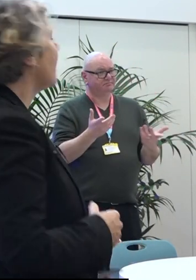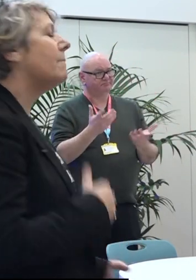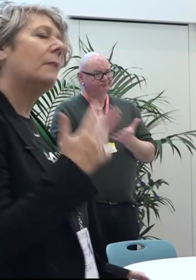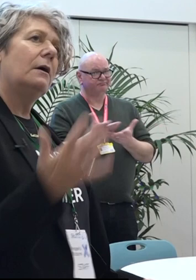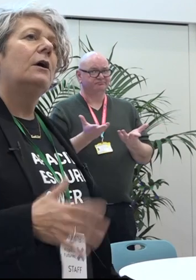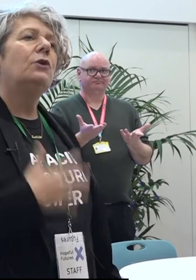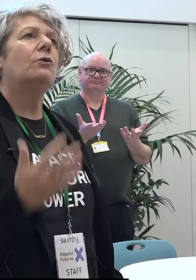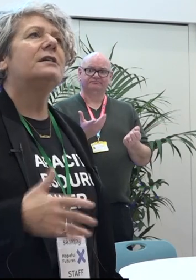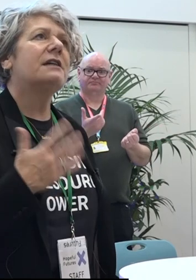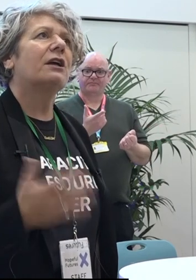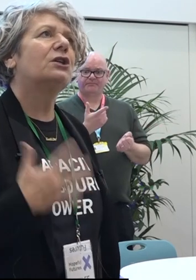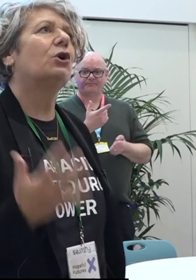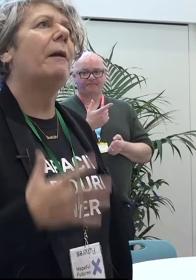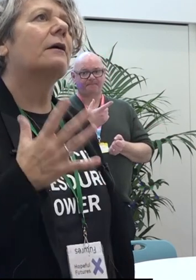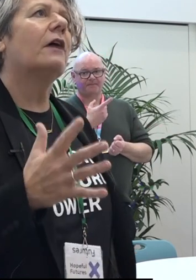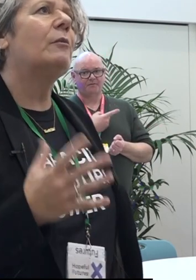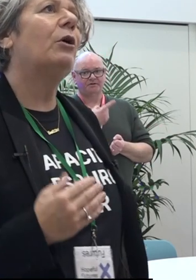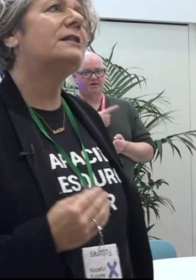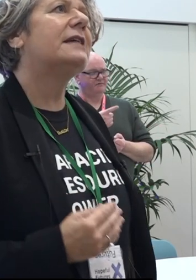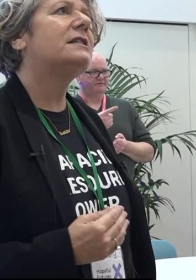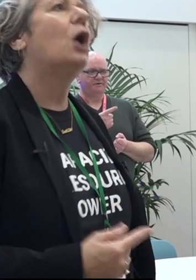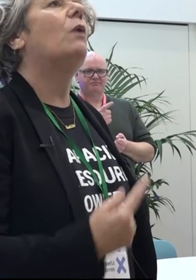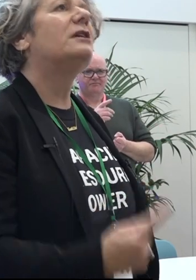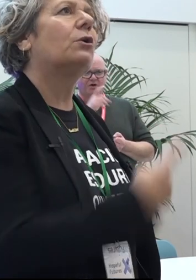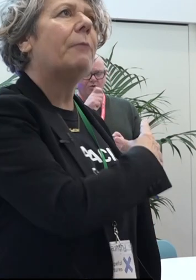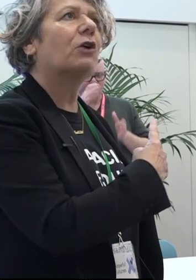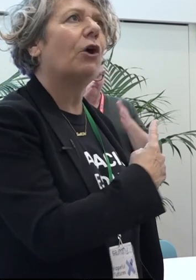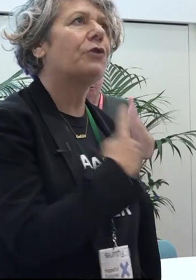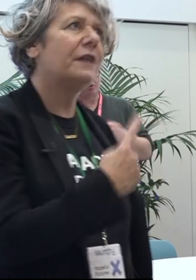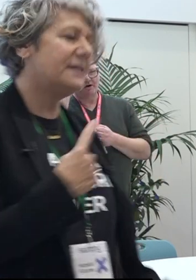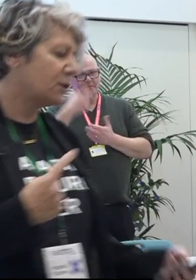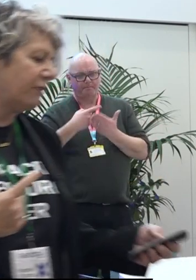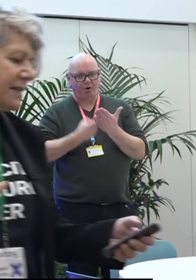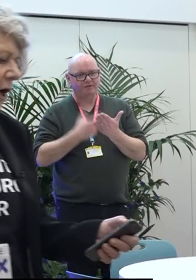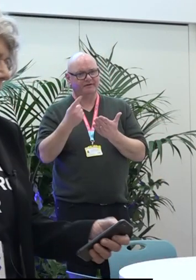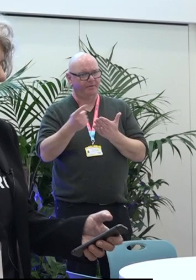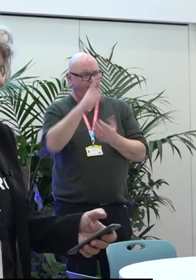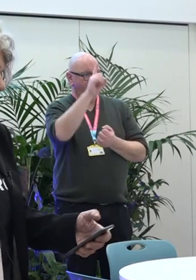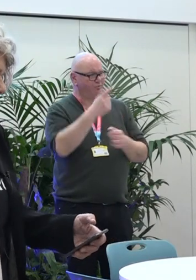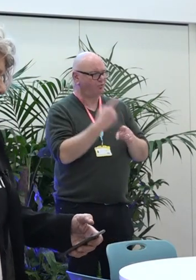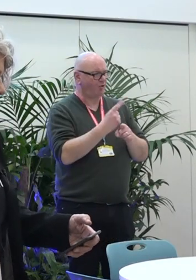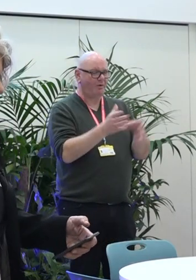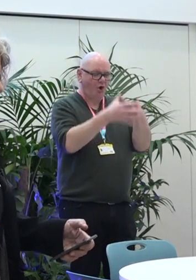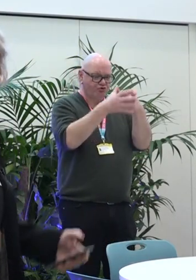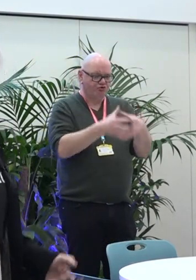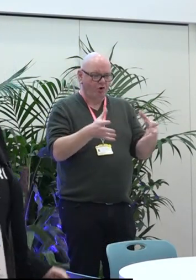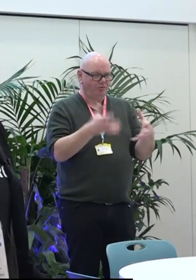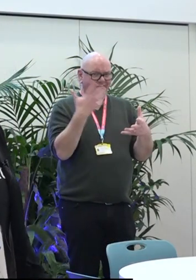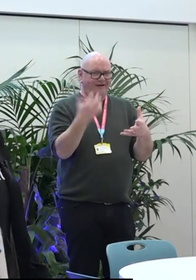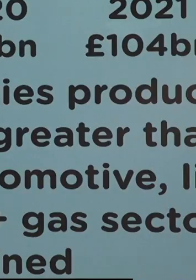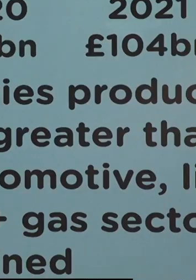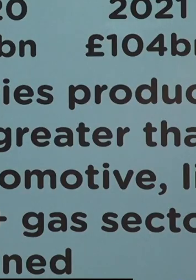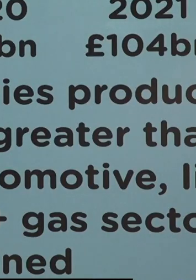much as I am not necessarily going to talk about government policies, when we talk about growth, this is already going on.